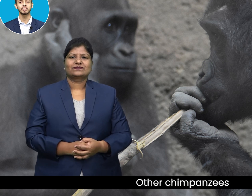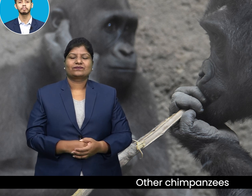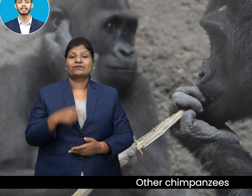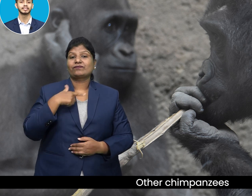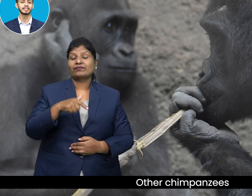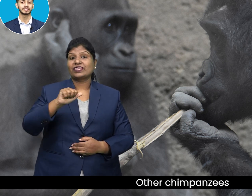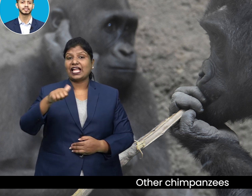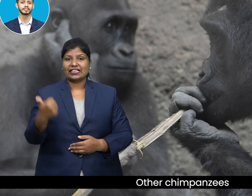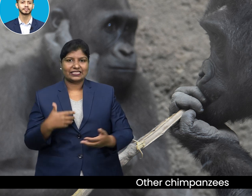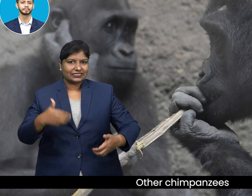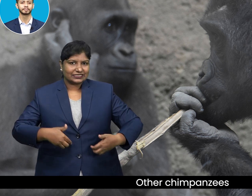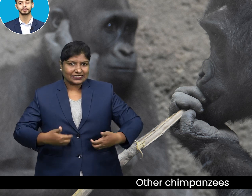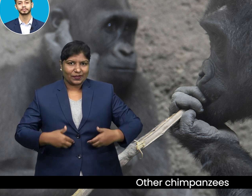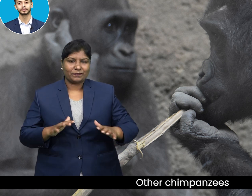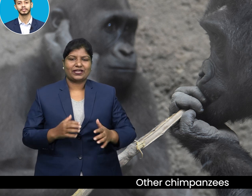Other chimpanzees